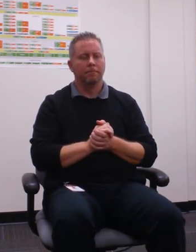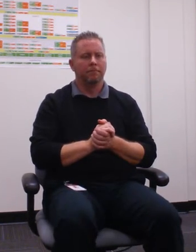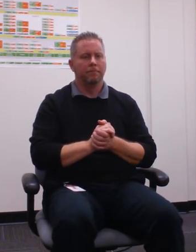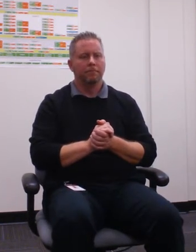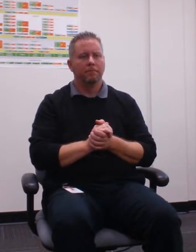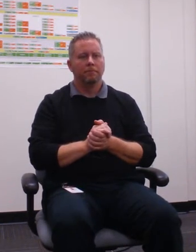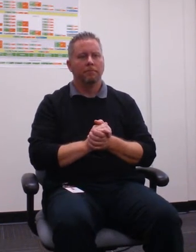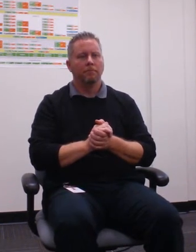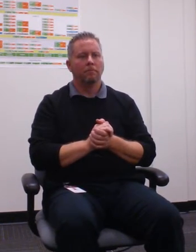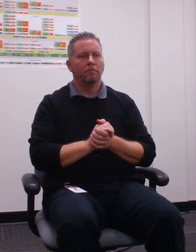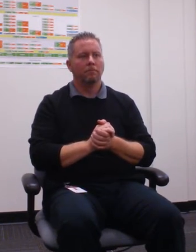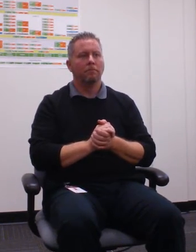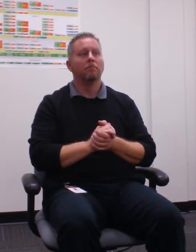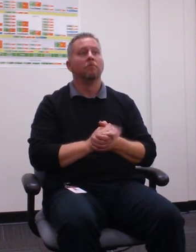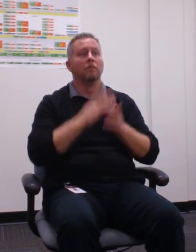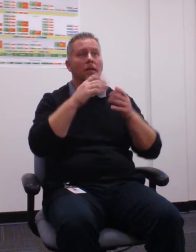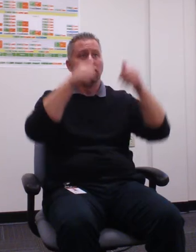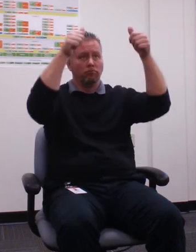I pulled up a car here,